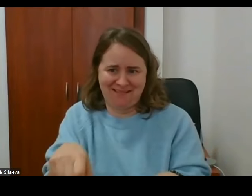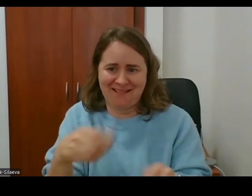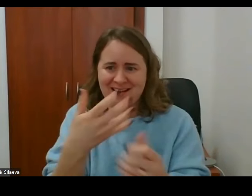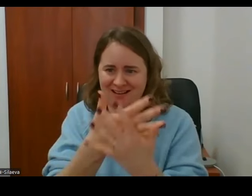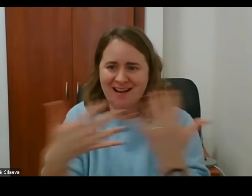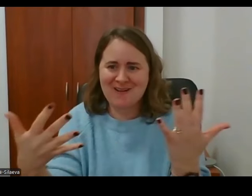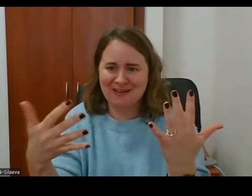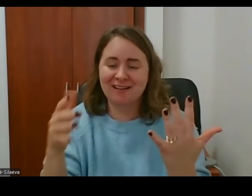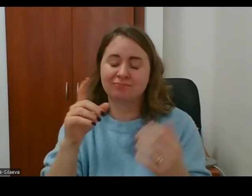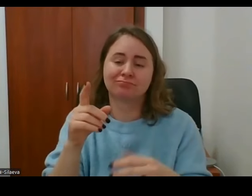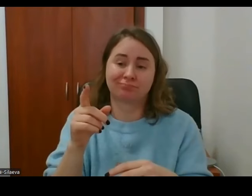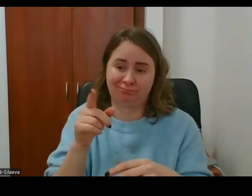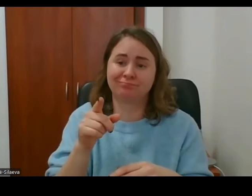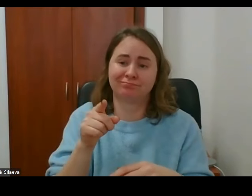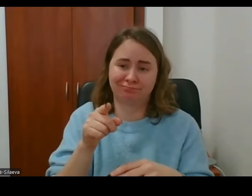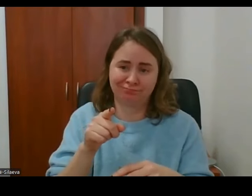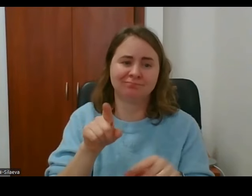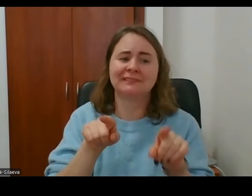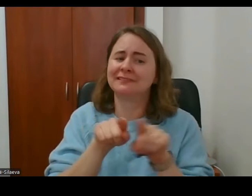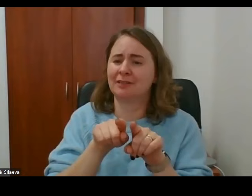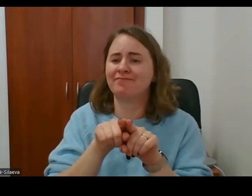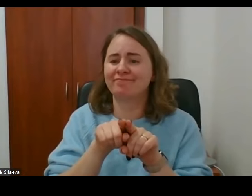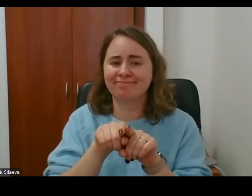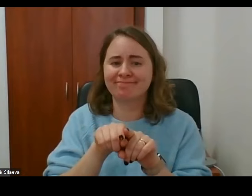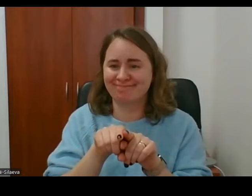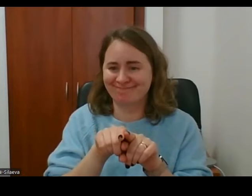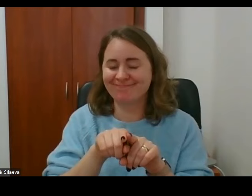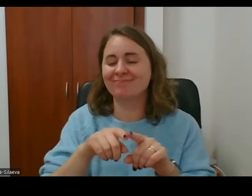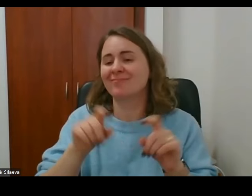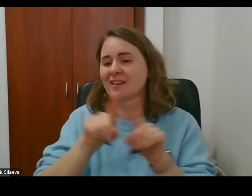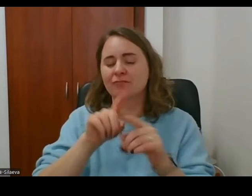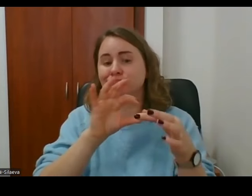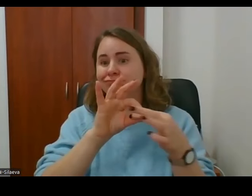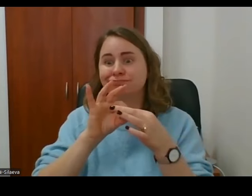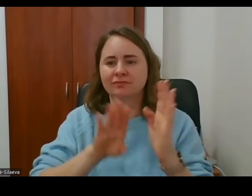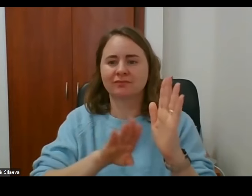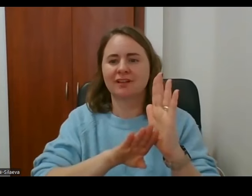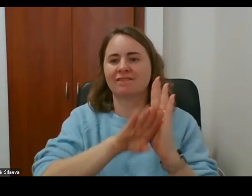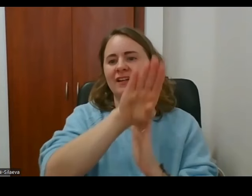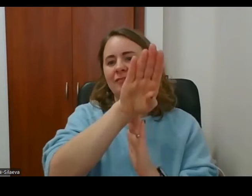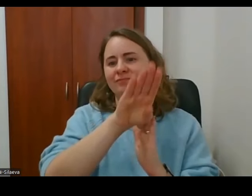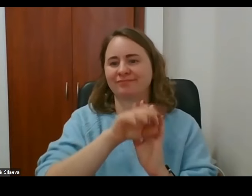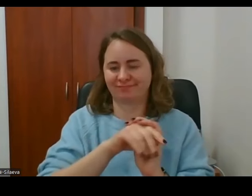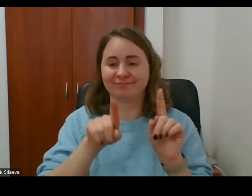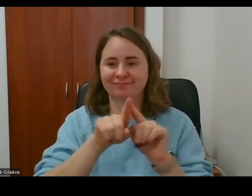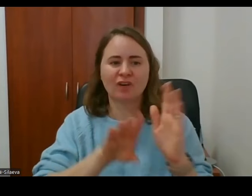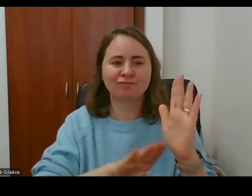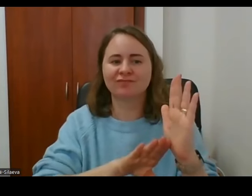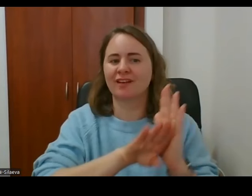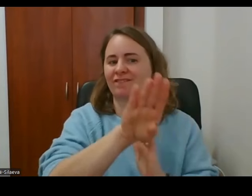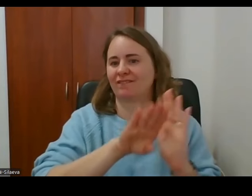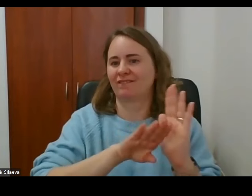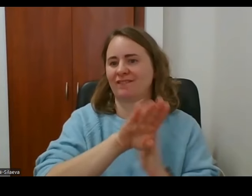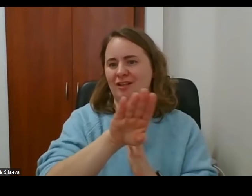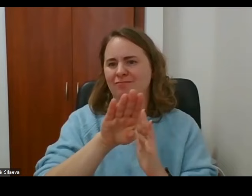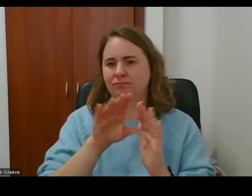so for we all understand language, and to understand